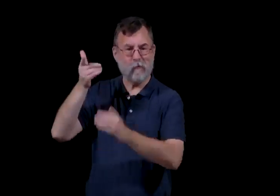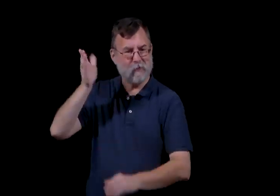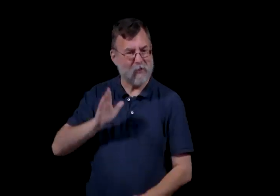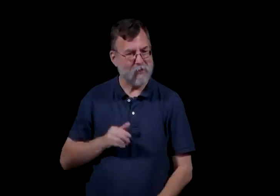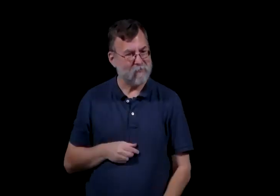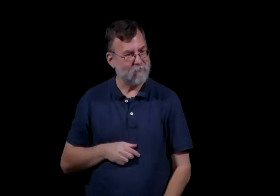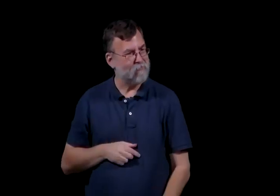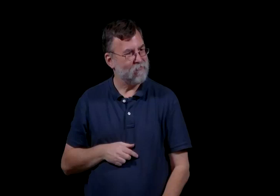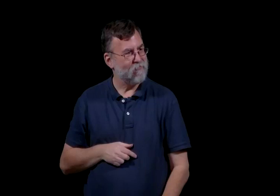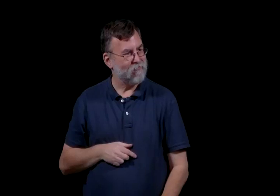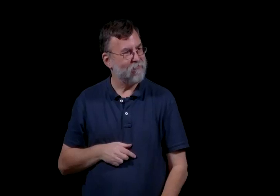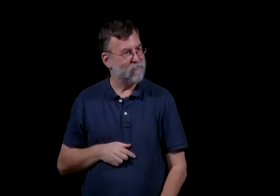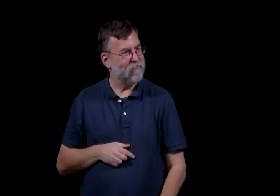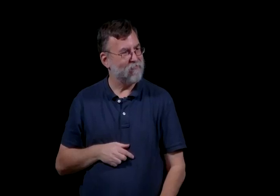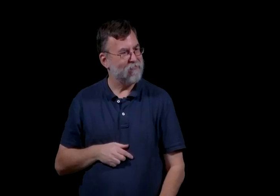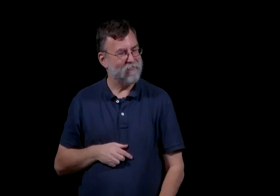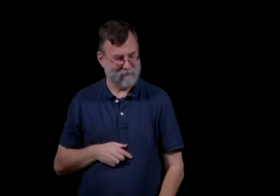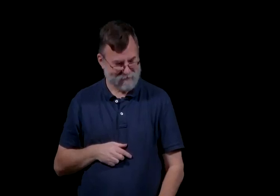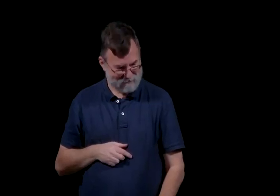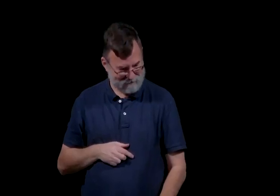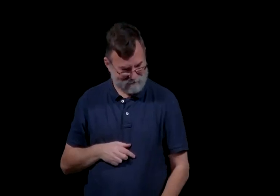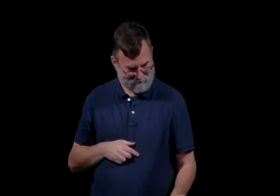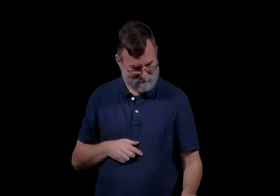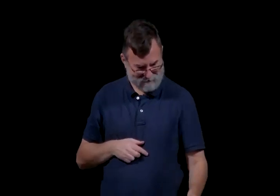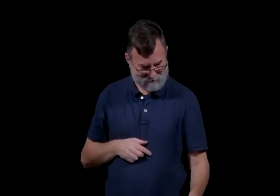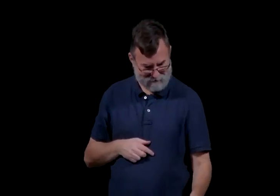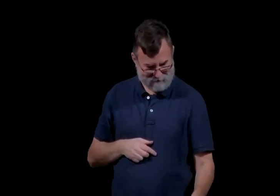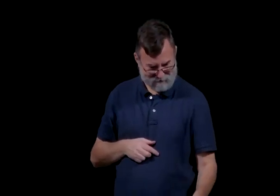And he's serving God. Isn't that amazing?